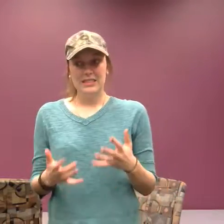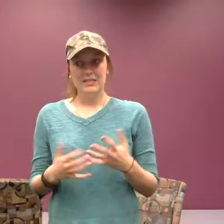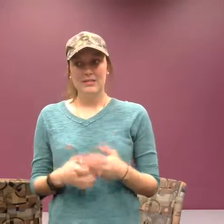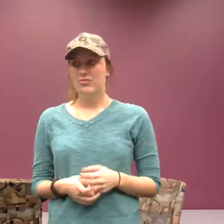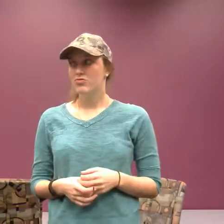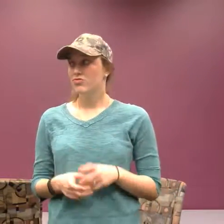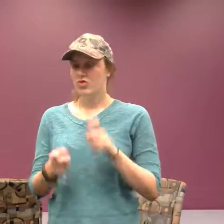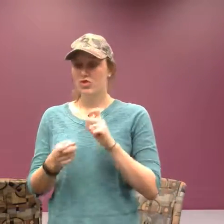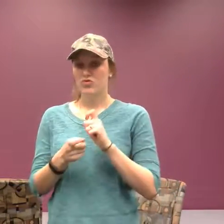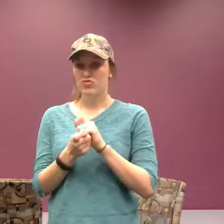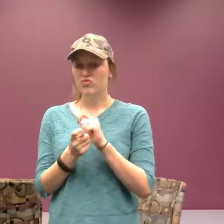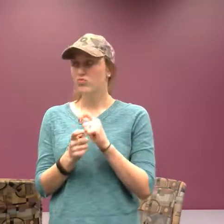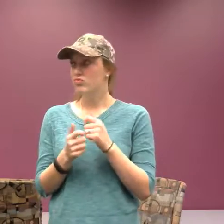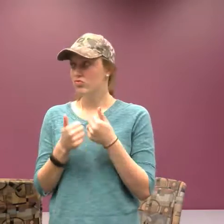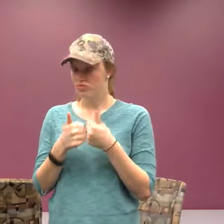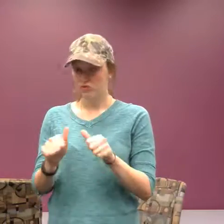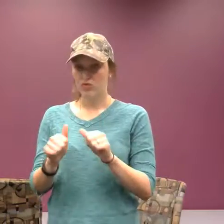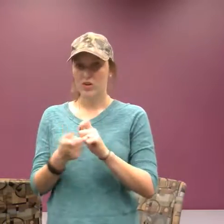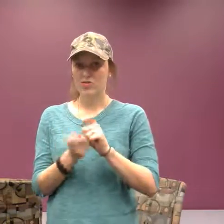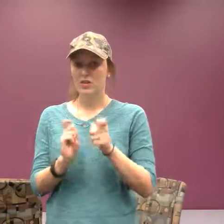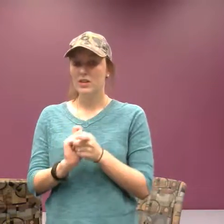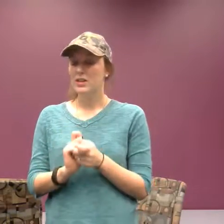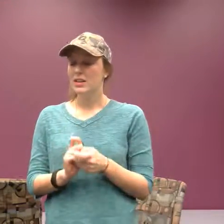I give you the second, you can tell me